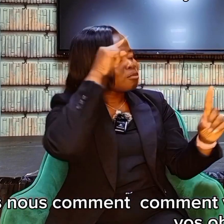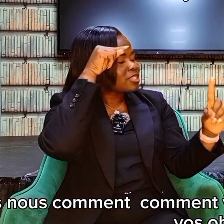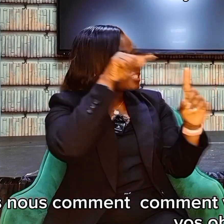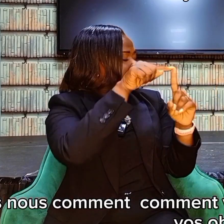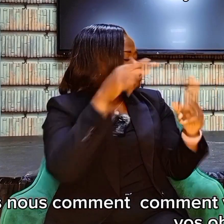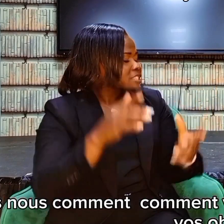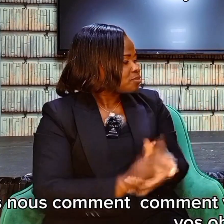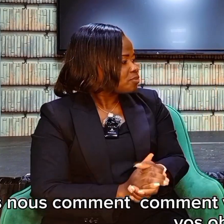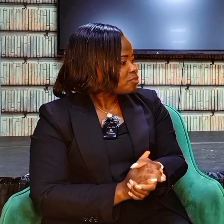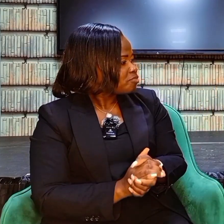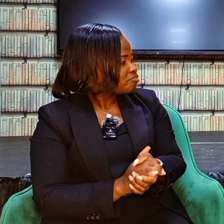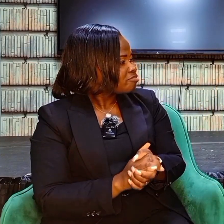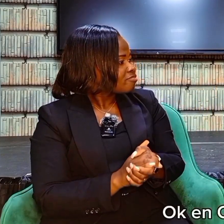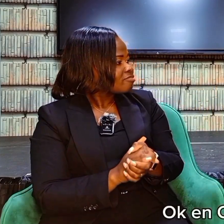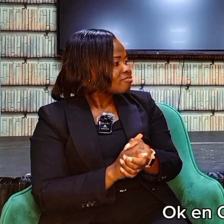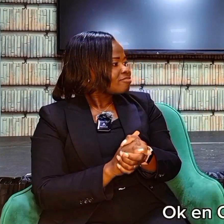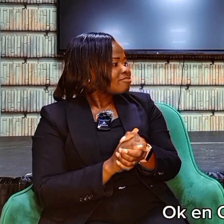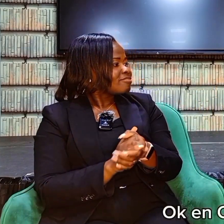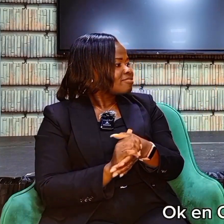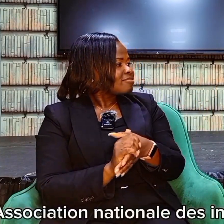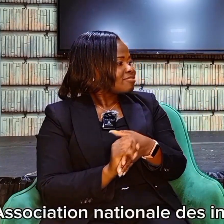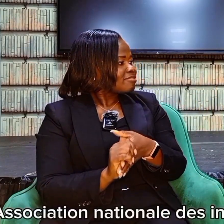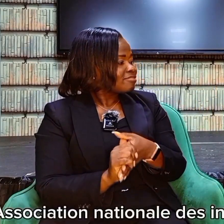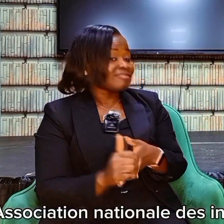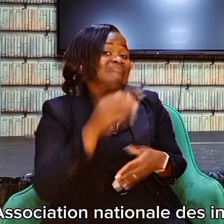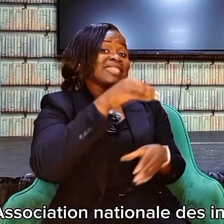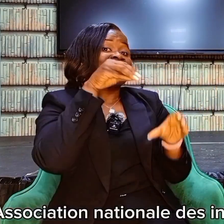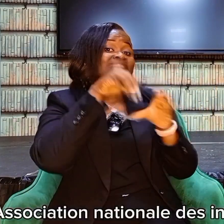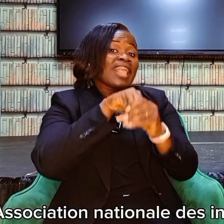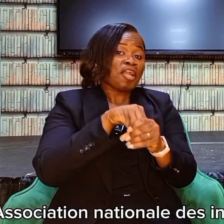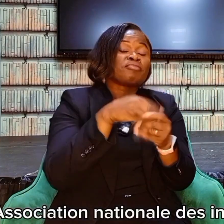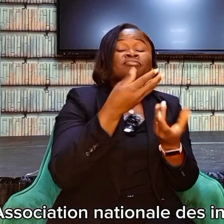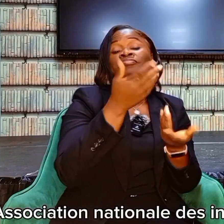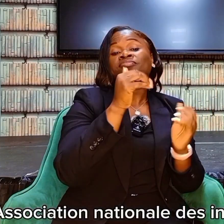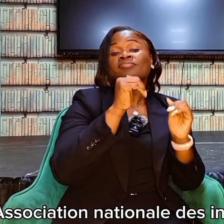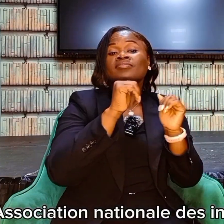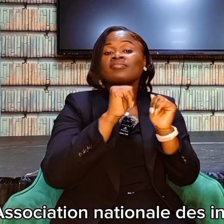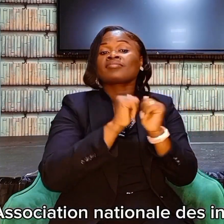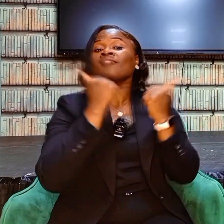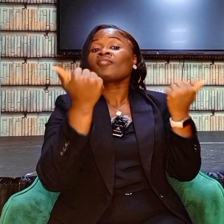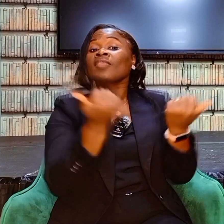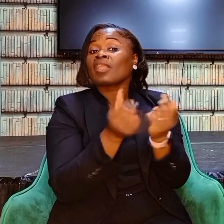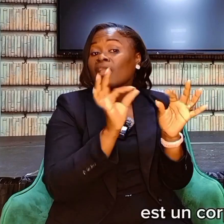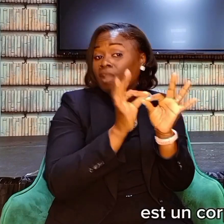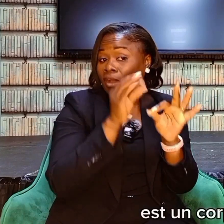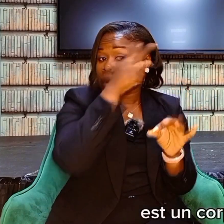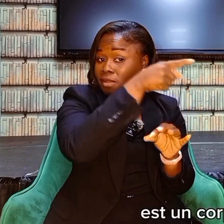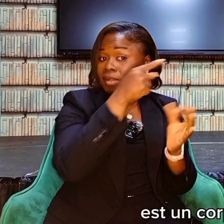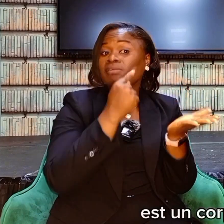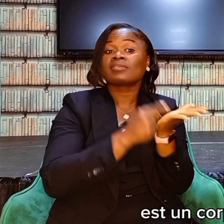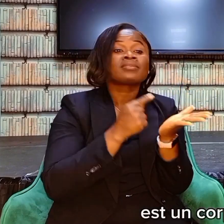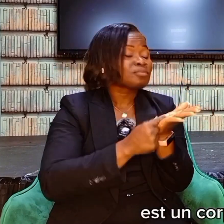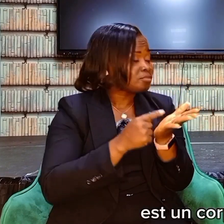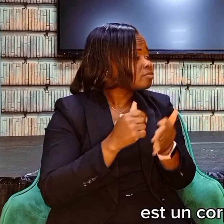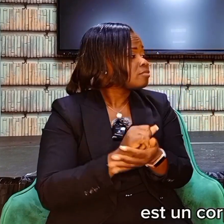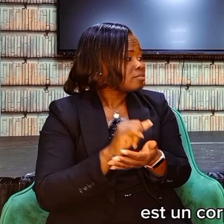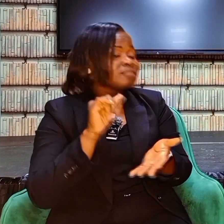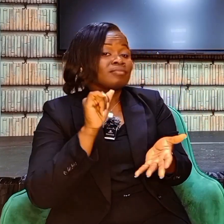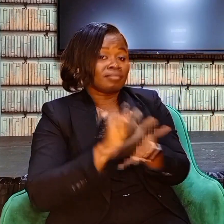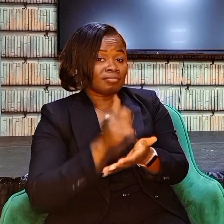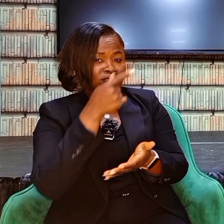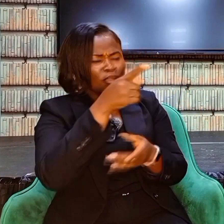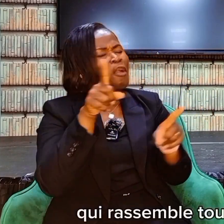your objectives? Okay, Uganda National Association of Sign Language Interpreters is an umbrella